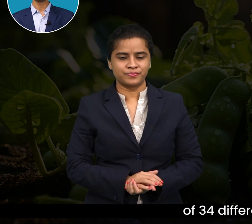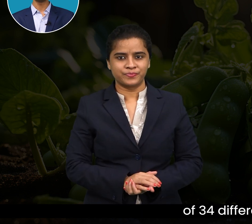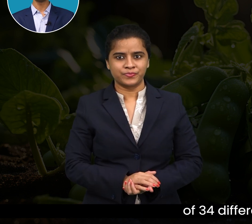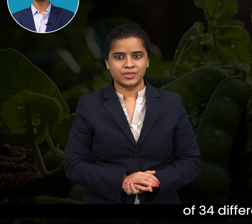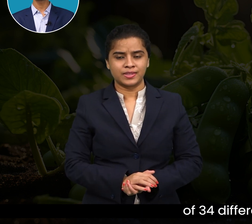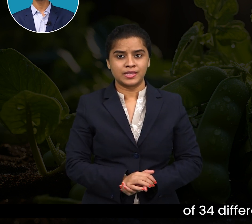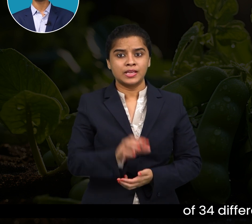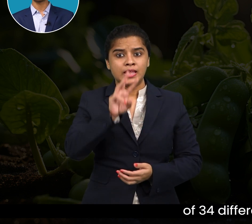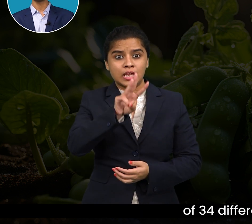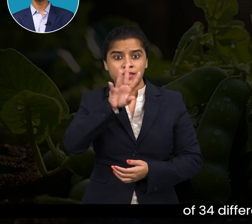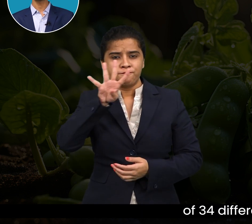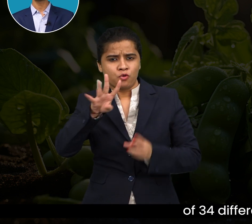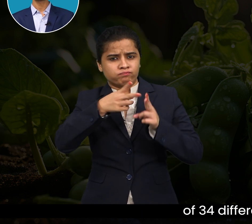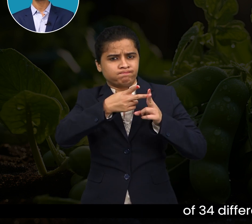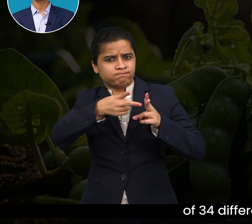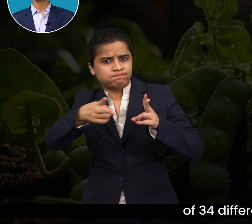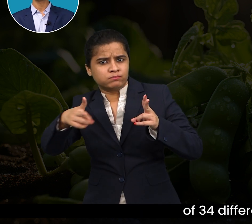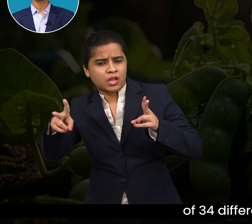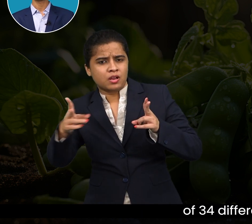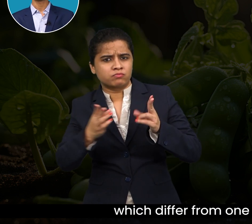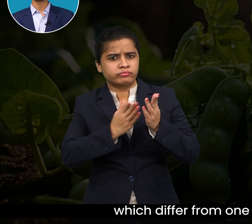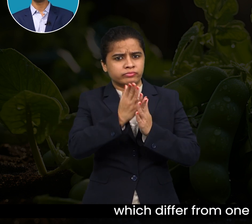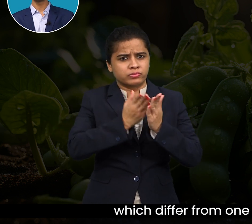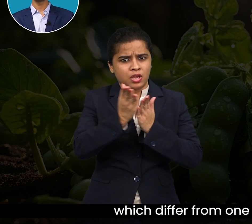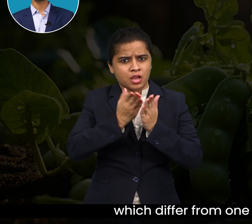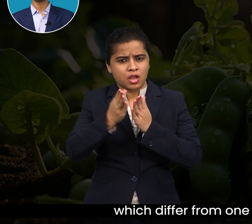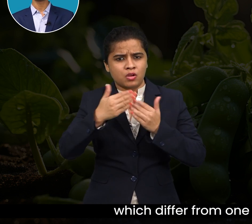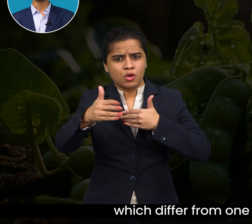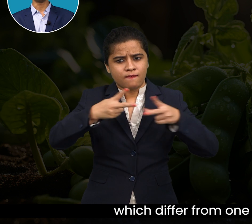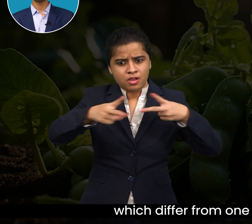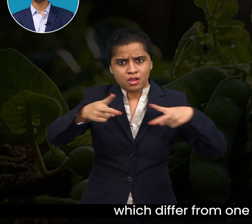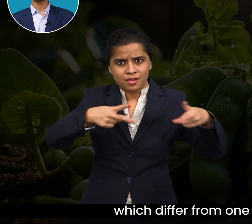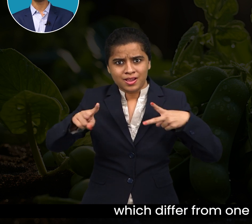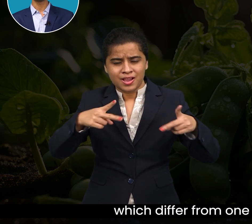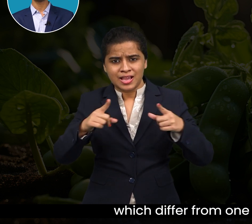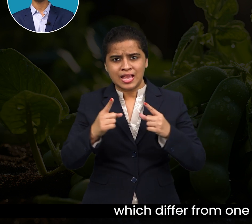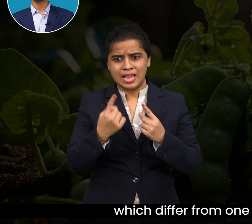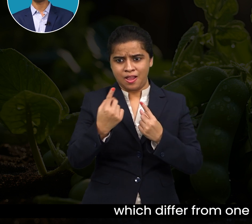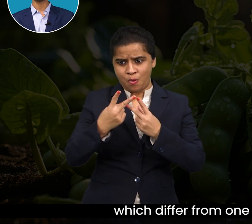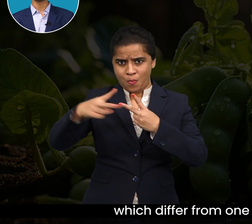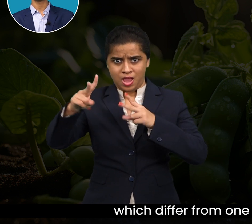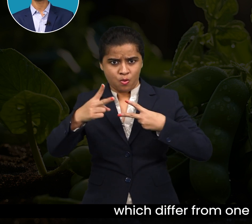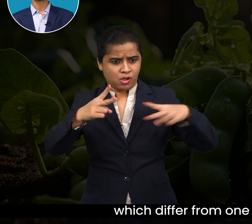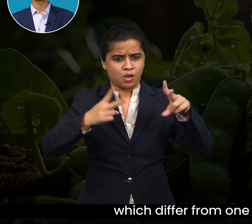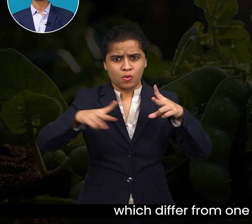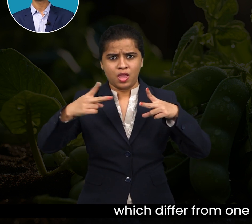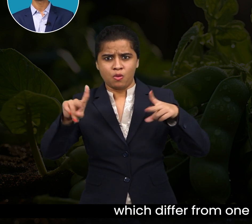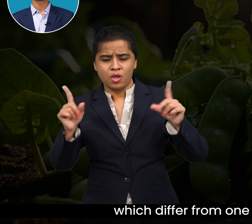of 34 different varieties which differ from one another in many